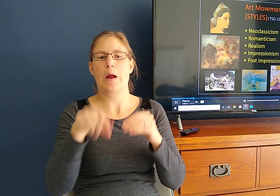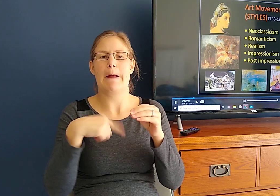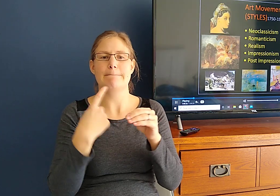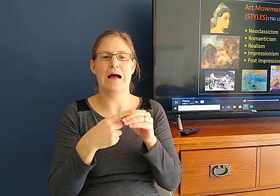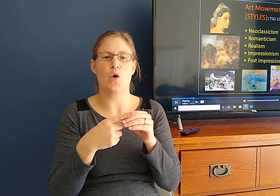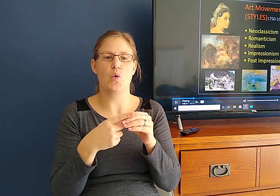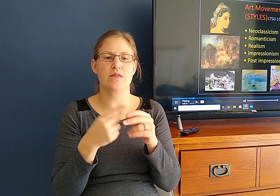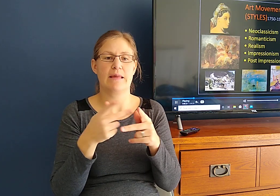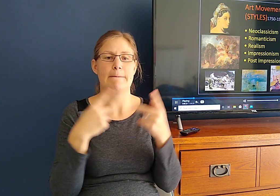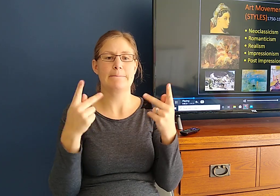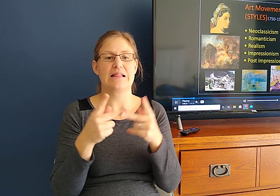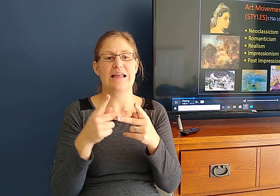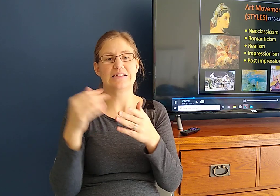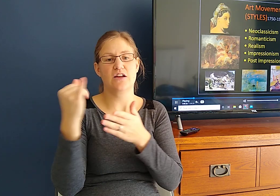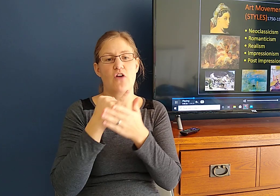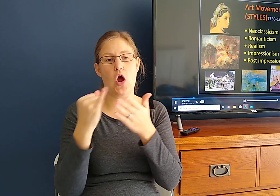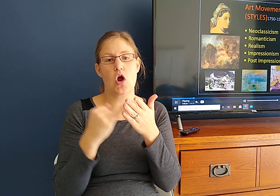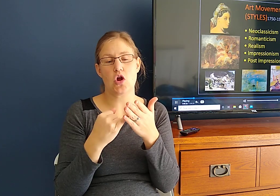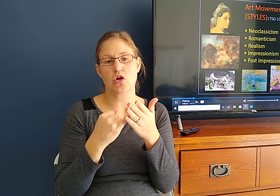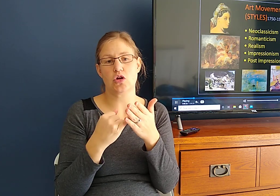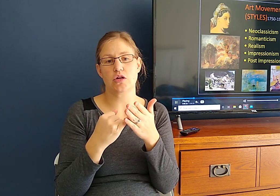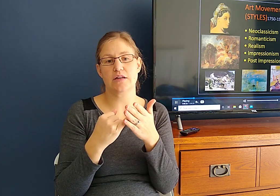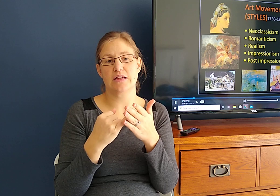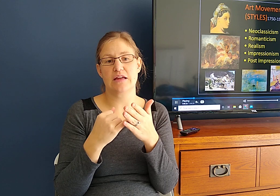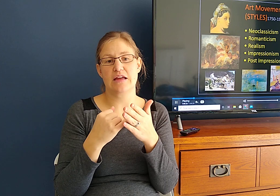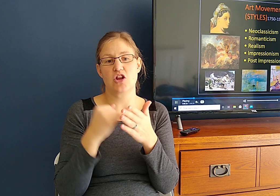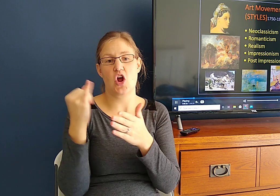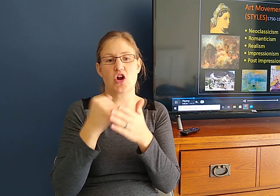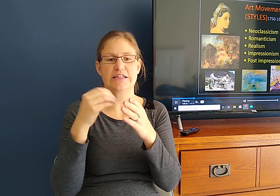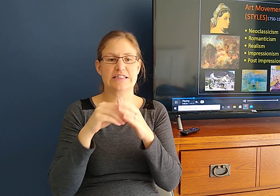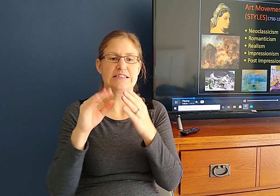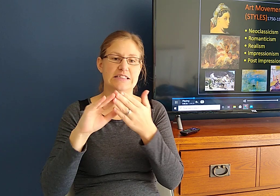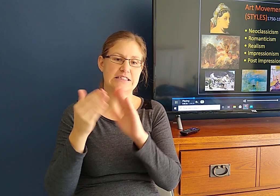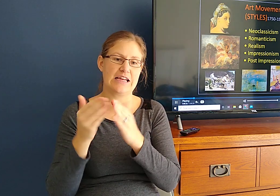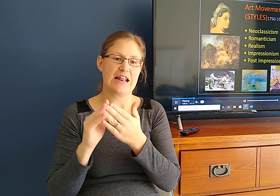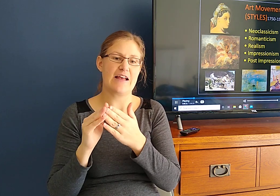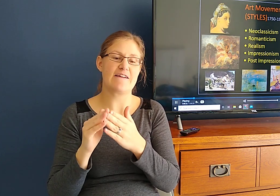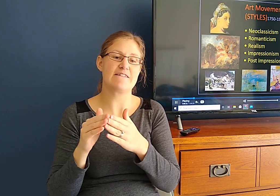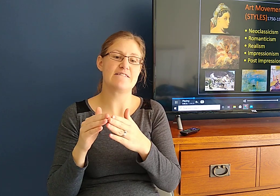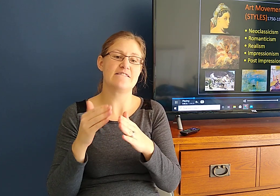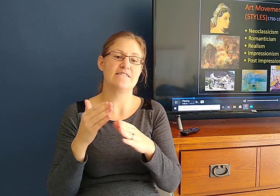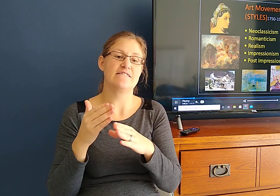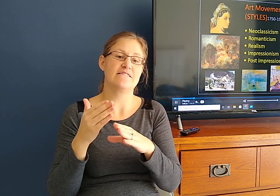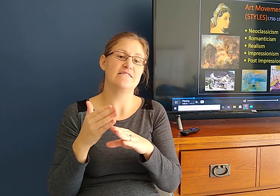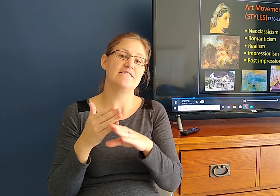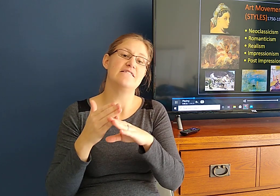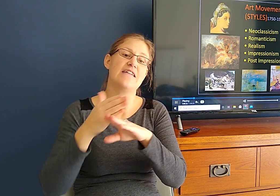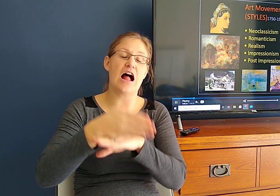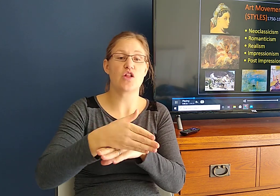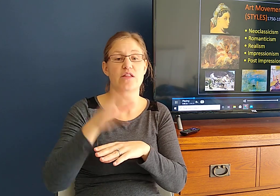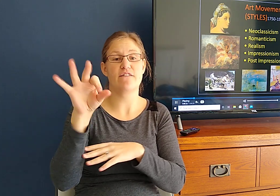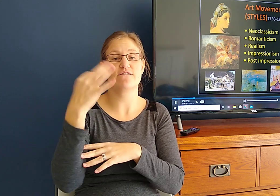art and artists in society. Following the French Revolution and the subsequent break